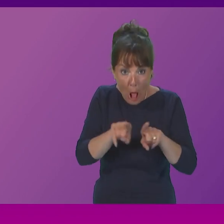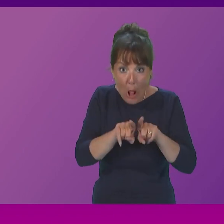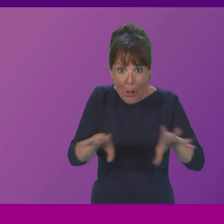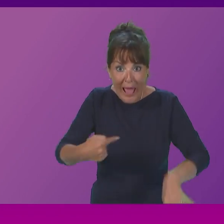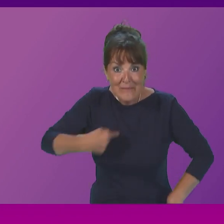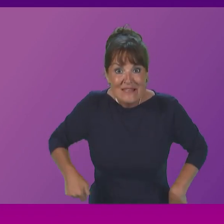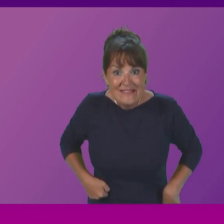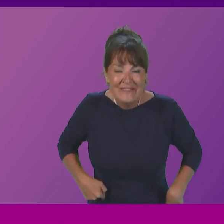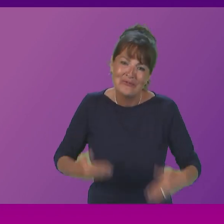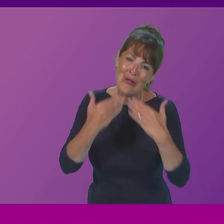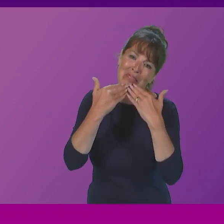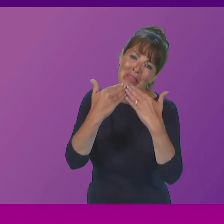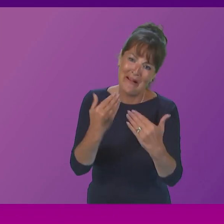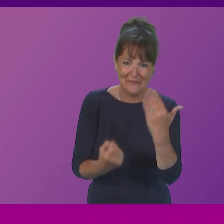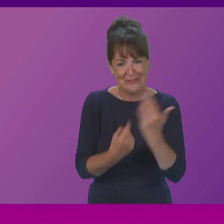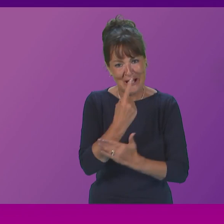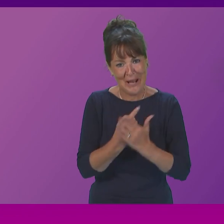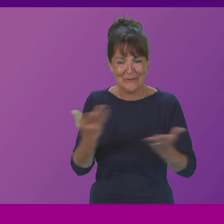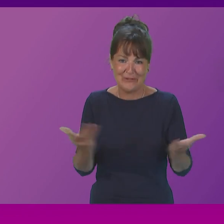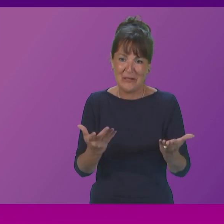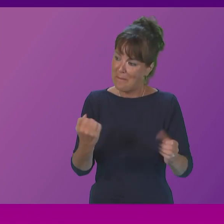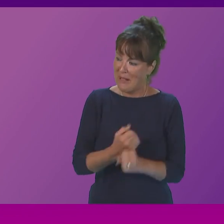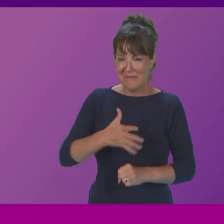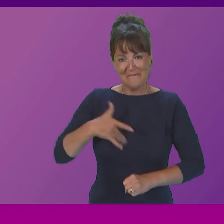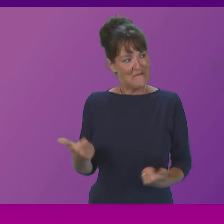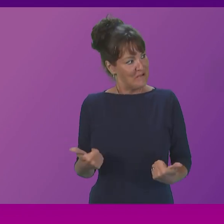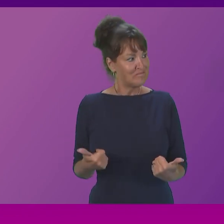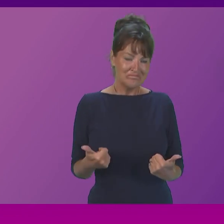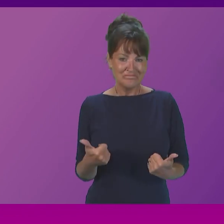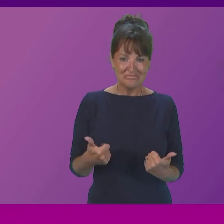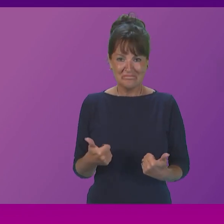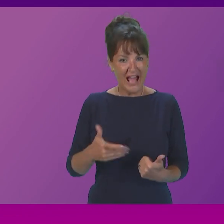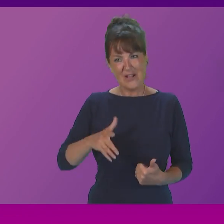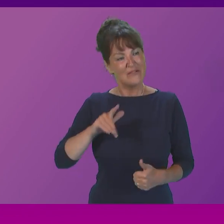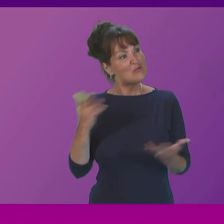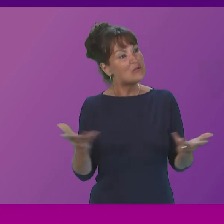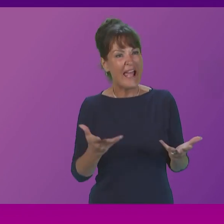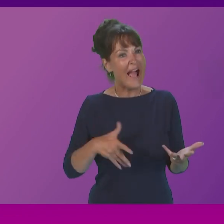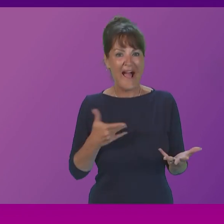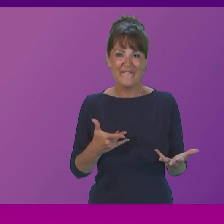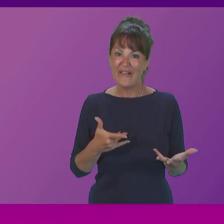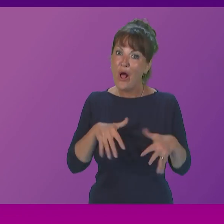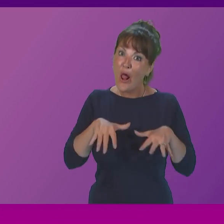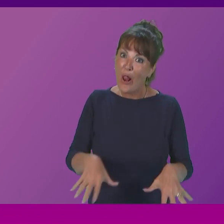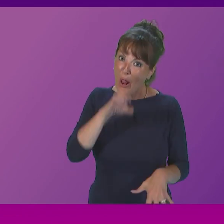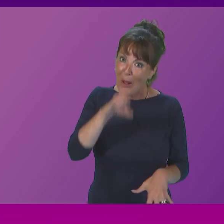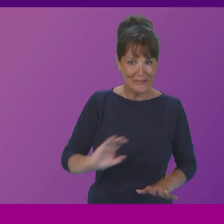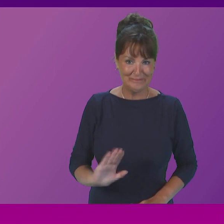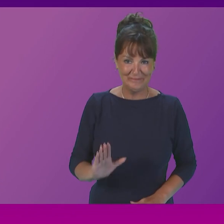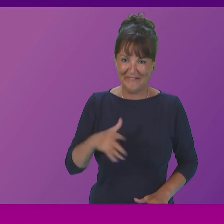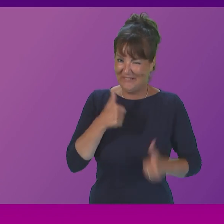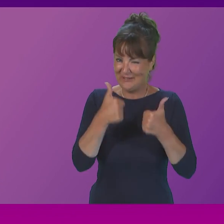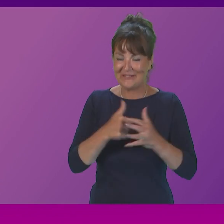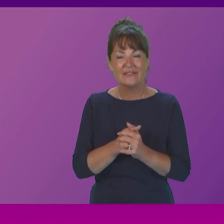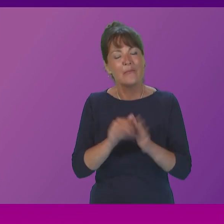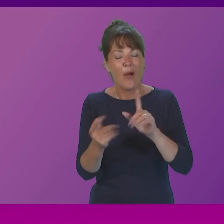So thank you so much for turning up and making me feel not alone in that sense. But with mental